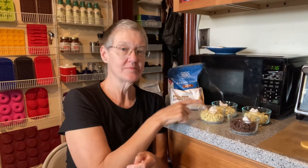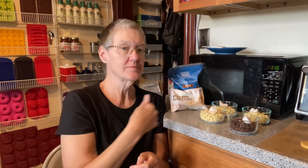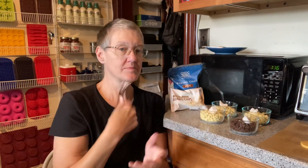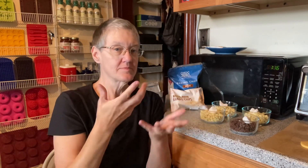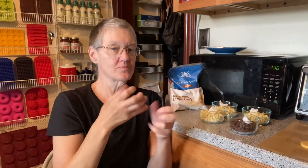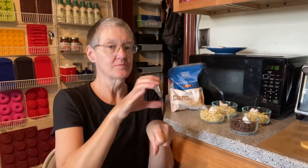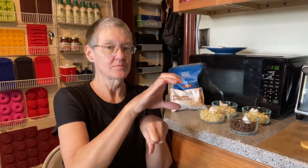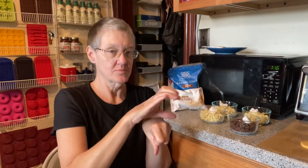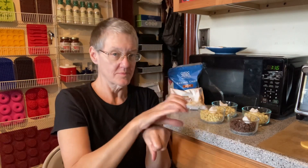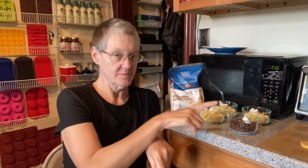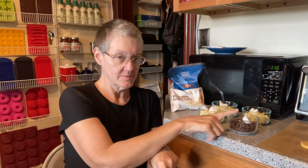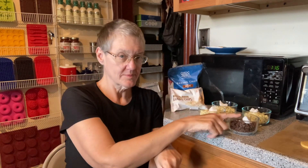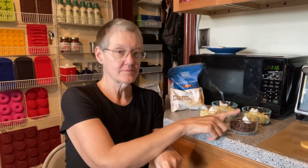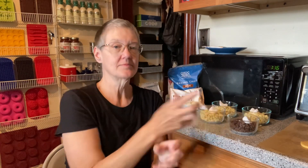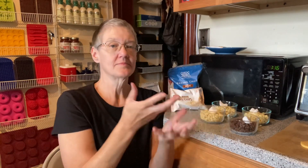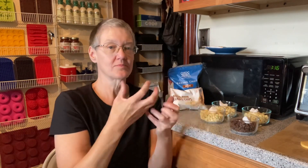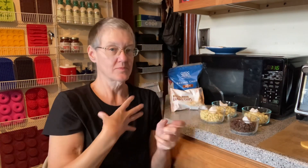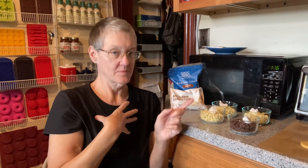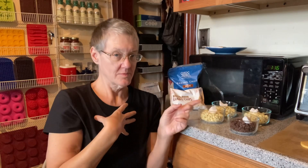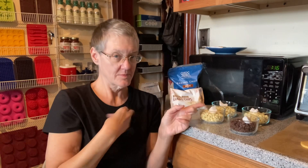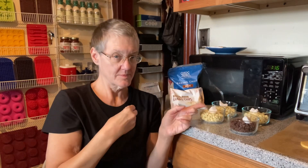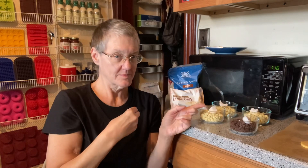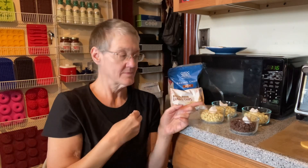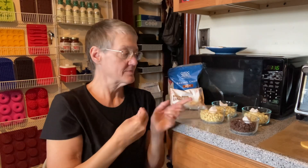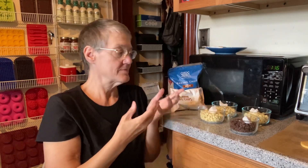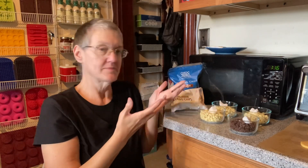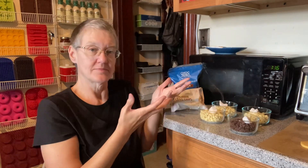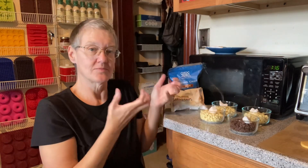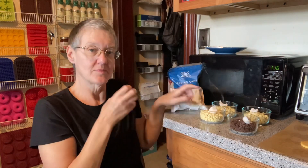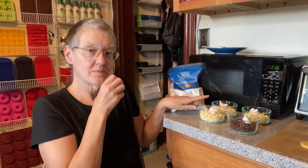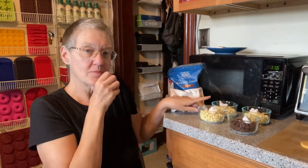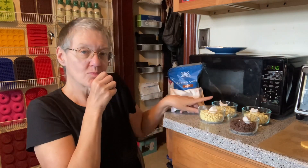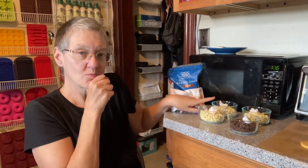I might not need all 3 of them, but for sure we want chocolate and for sure I want white.